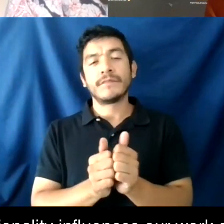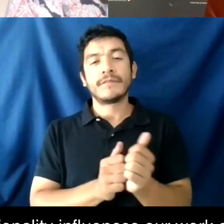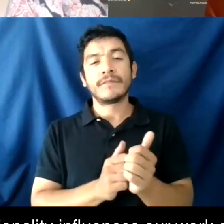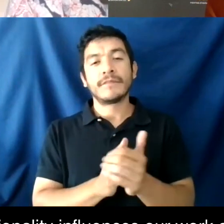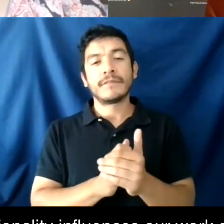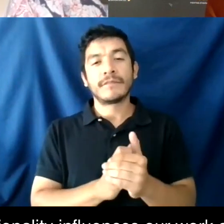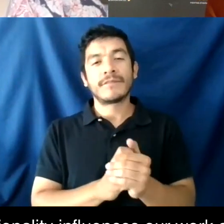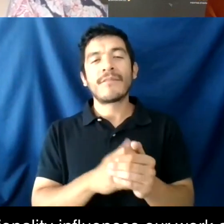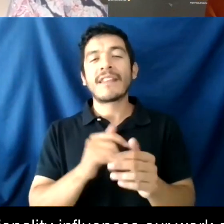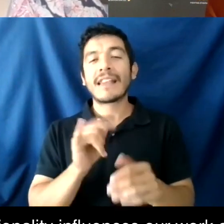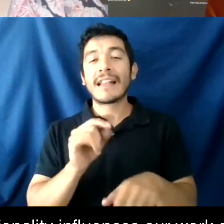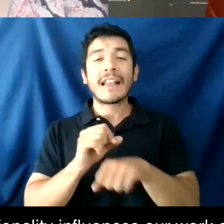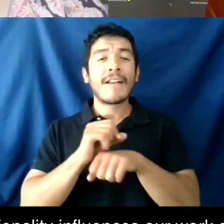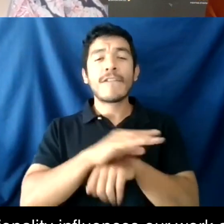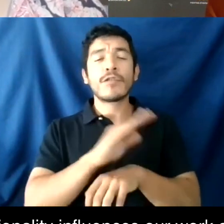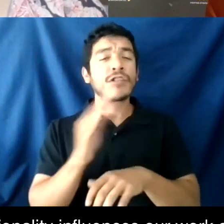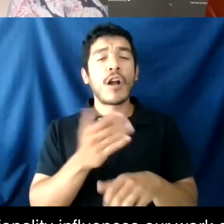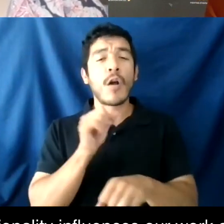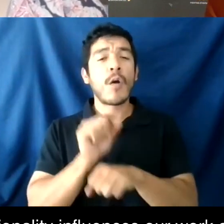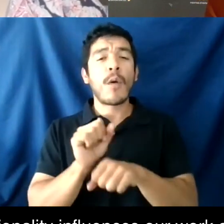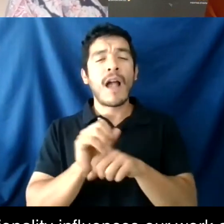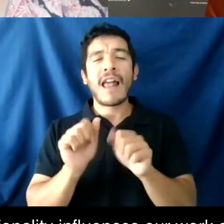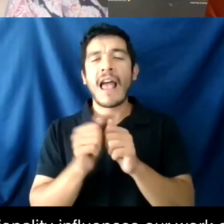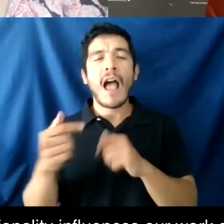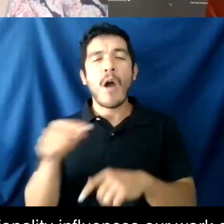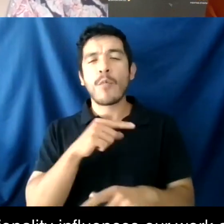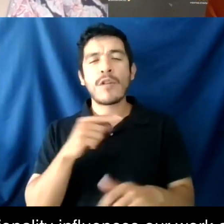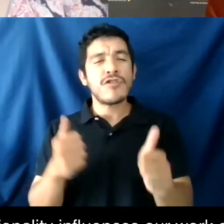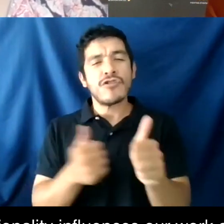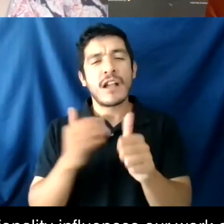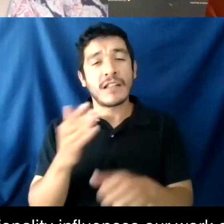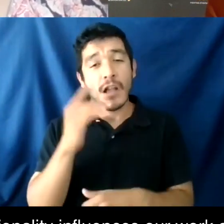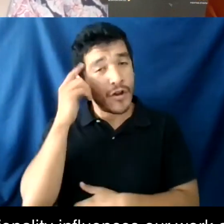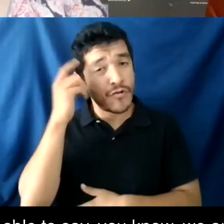intersectionality influences our work and how we pursue our dreams.